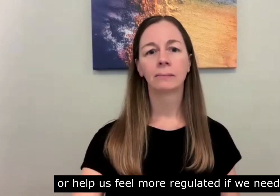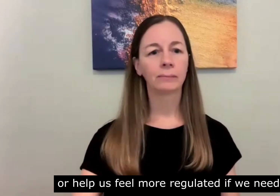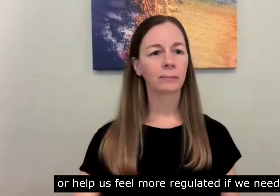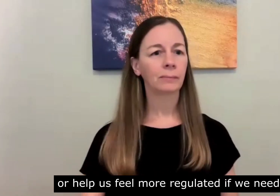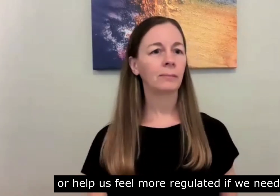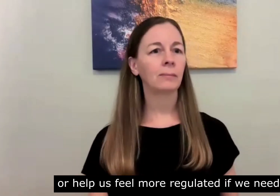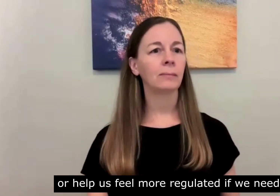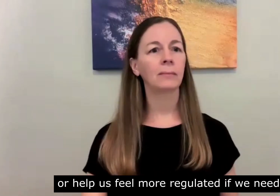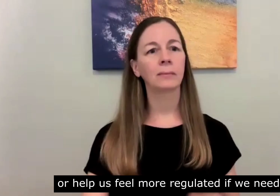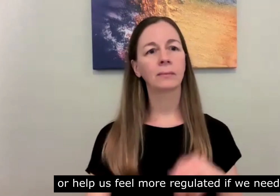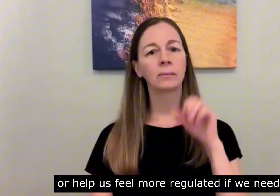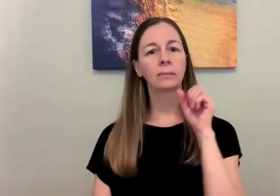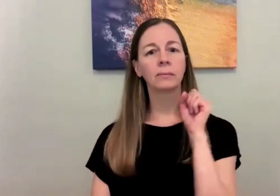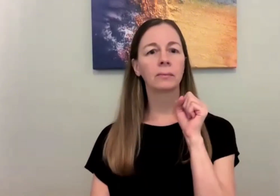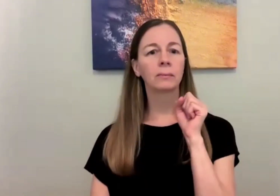need.